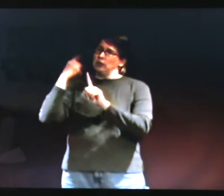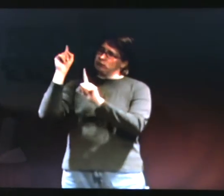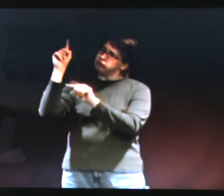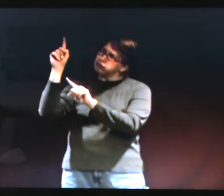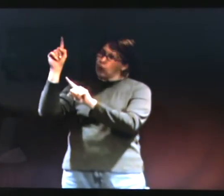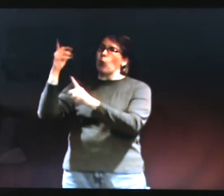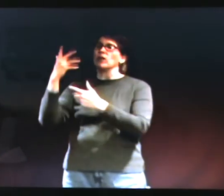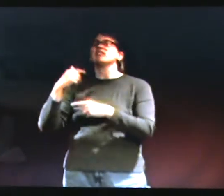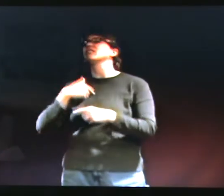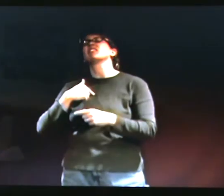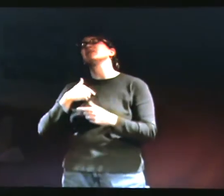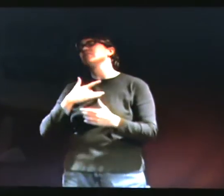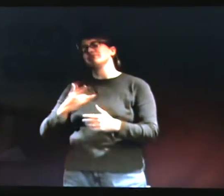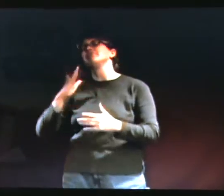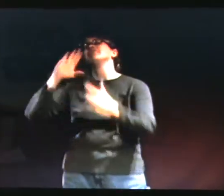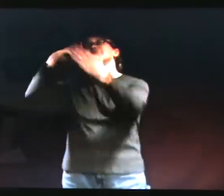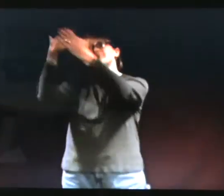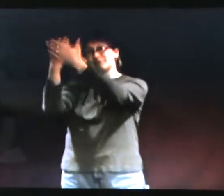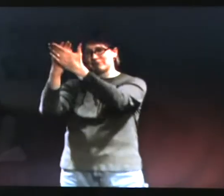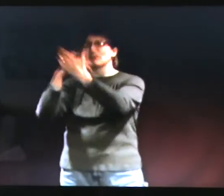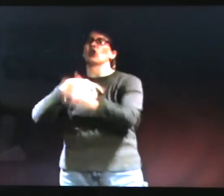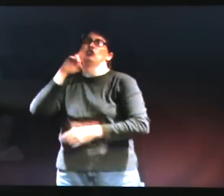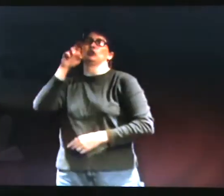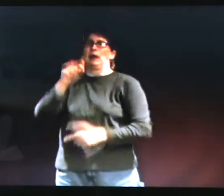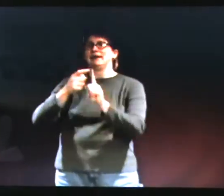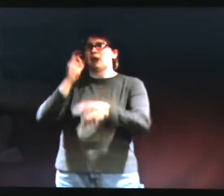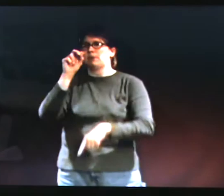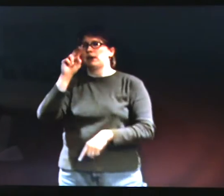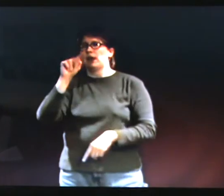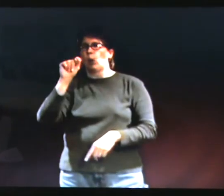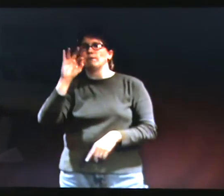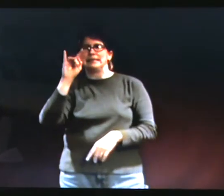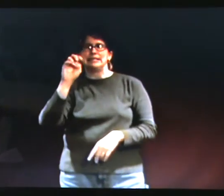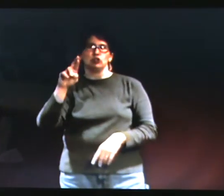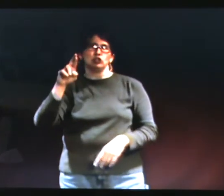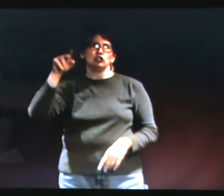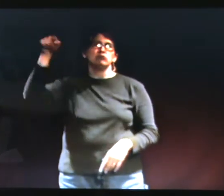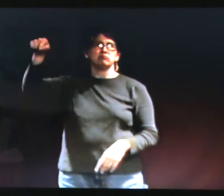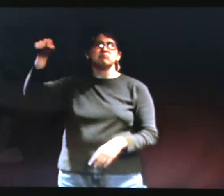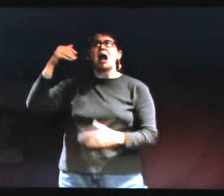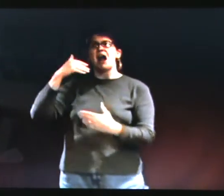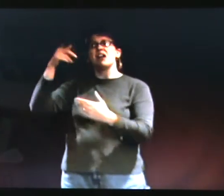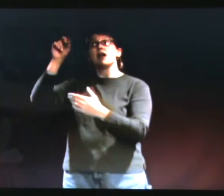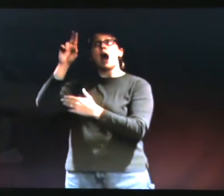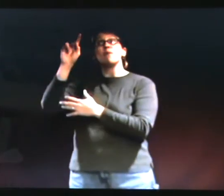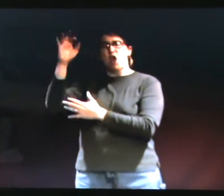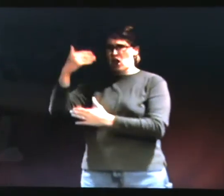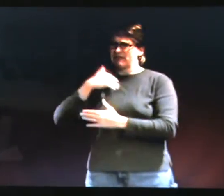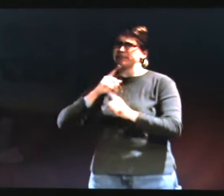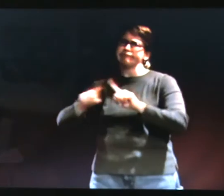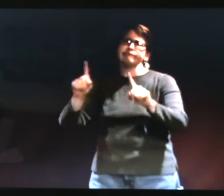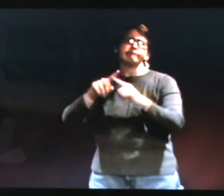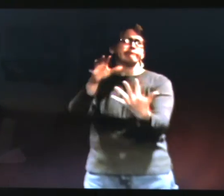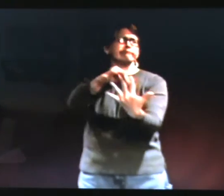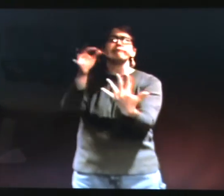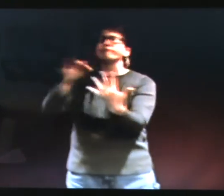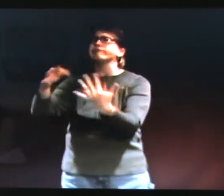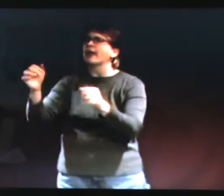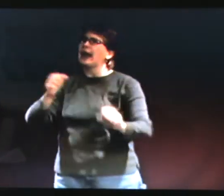but we go every year. But it's not worth buying it, so we rent it from the outfitters. They have